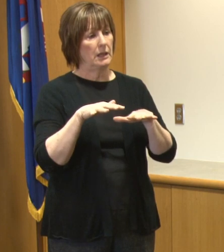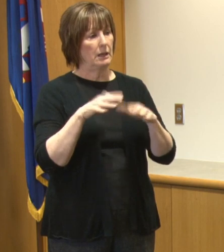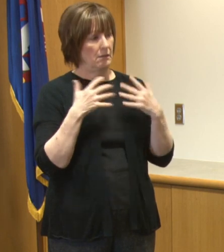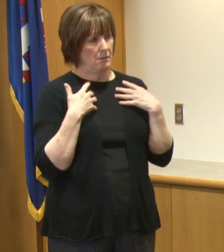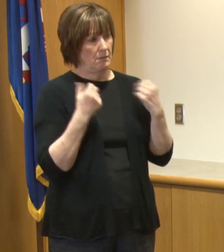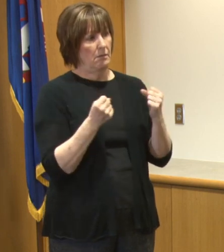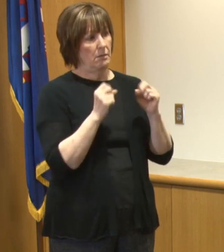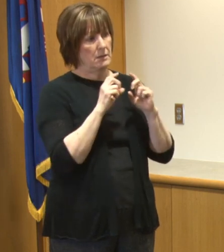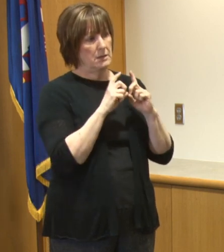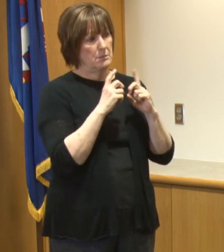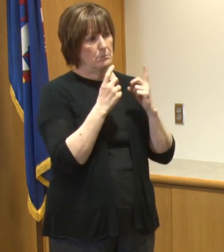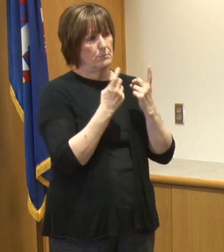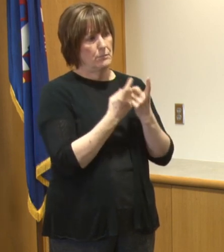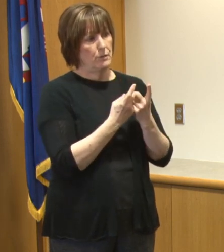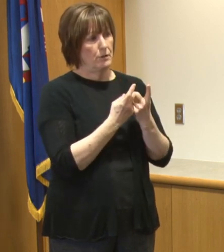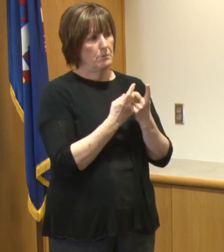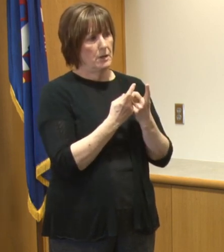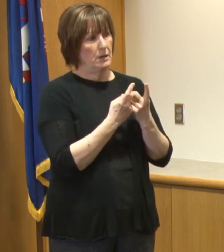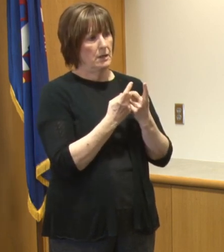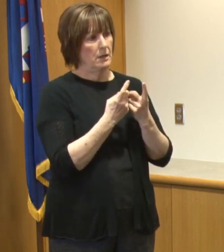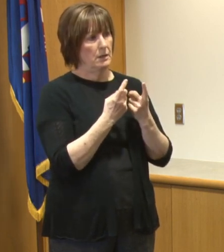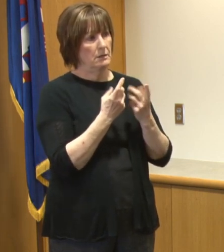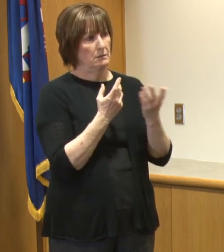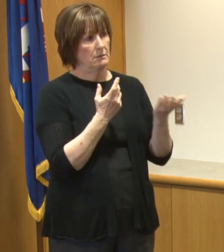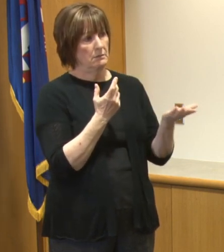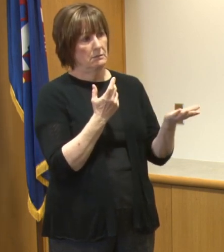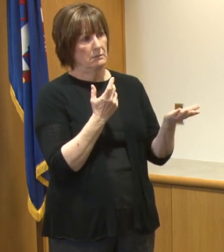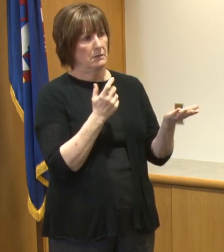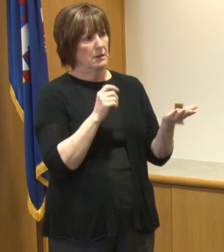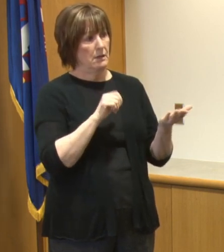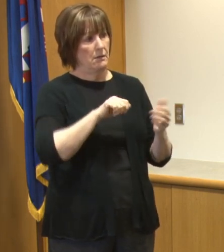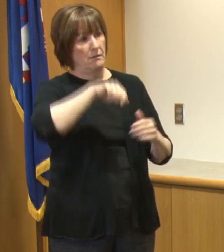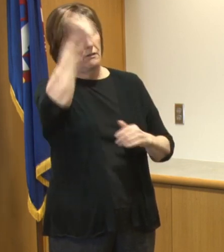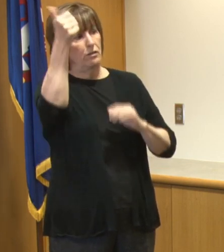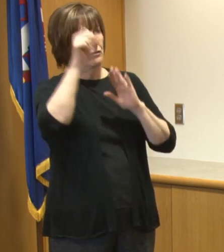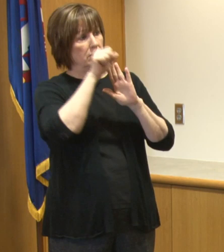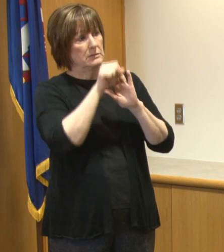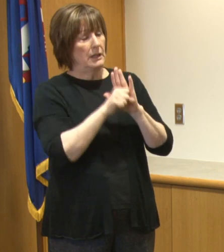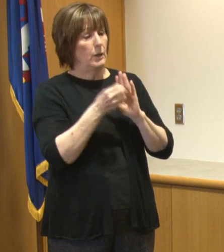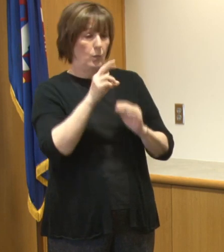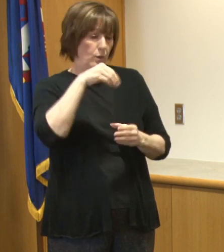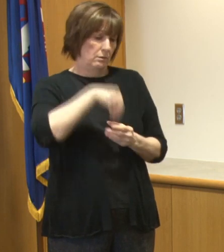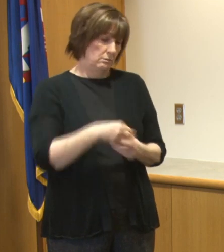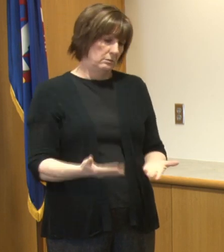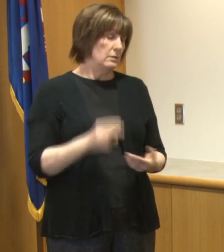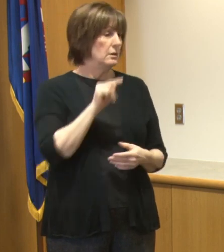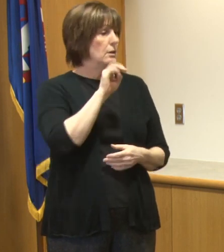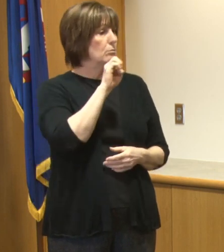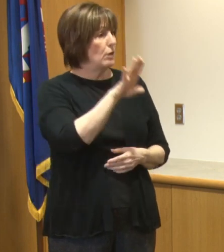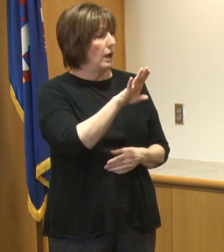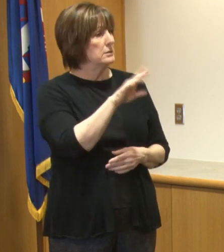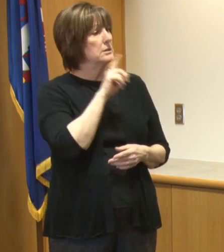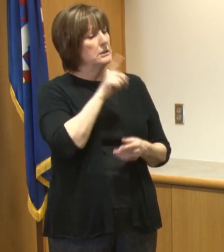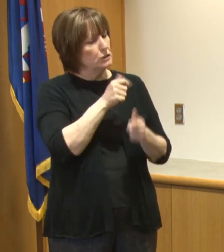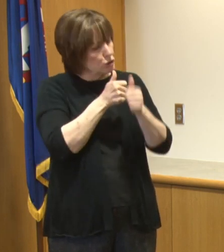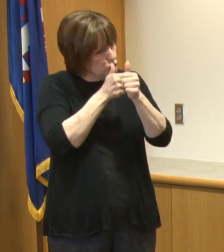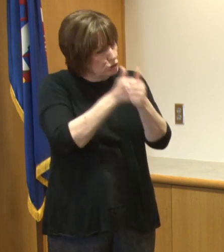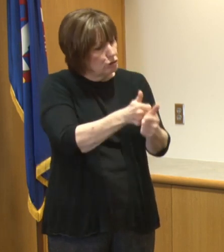health department, Director Lopez, that in a different state or in Nebraska that is